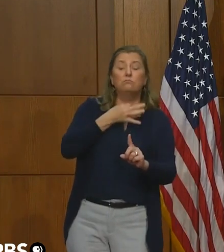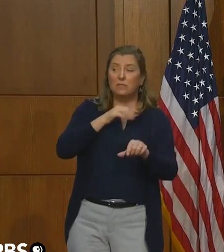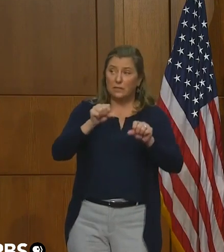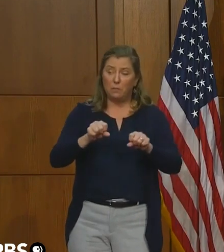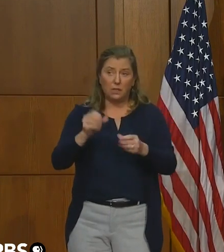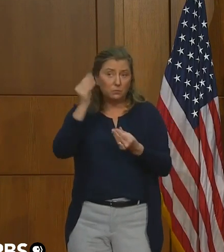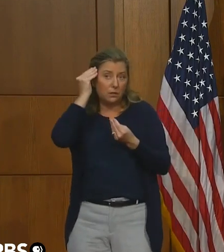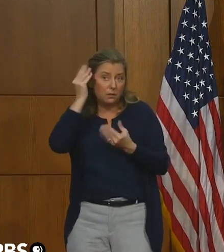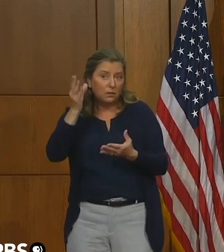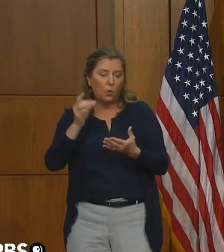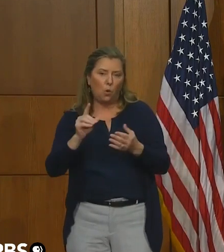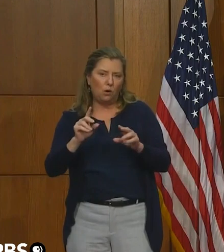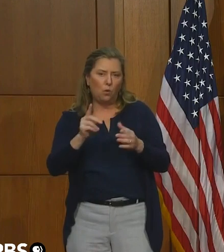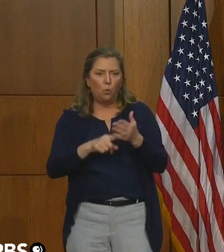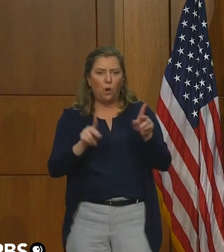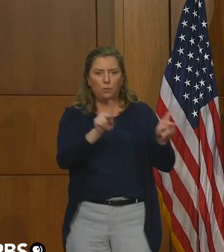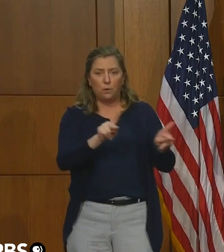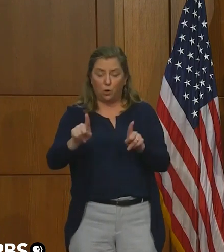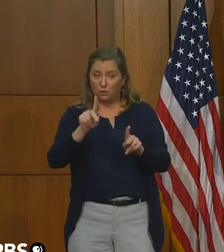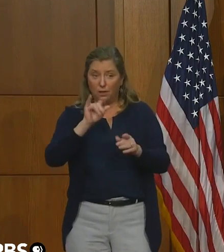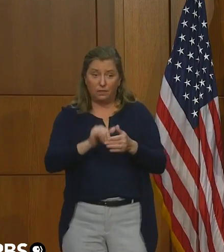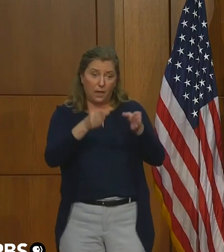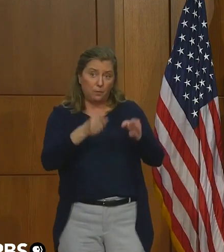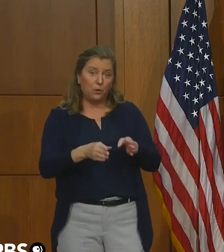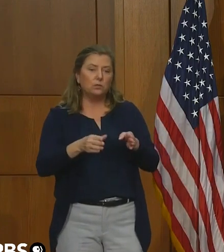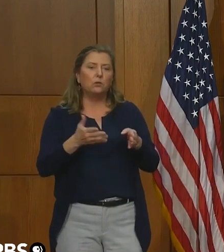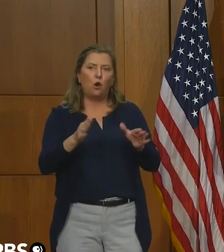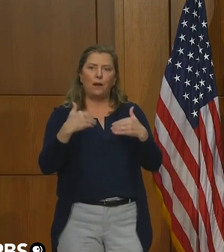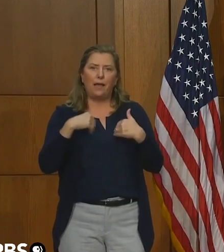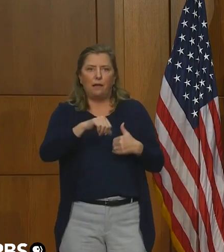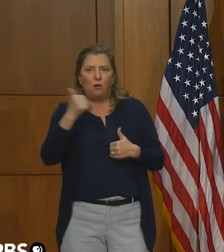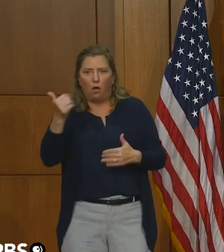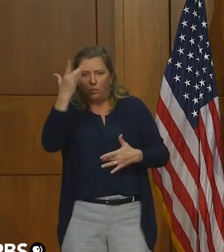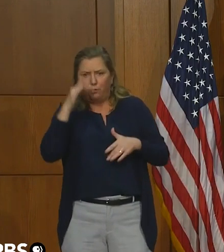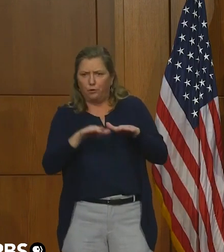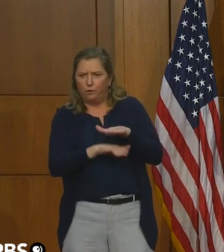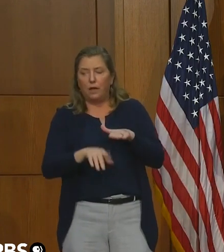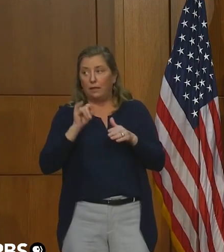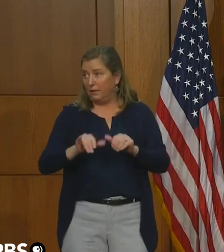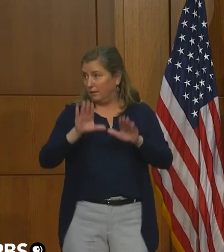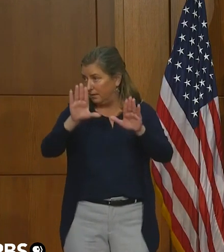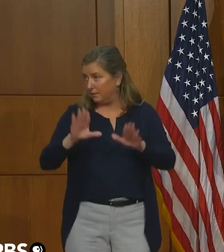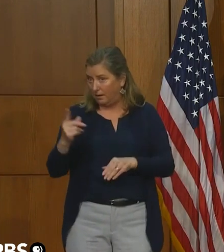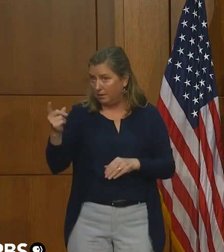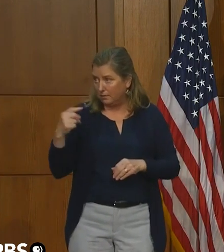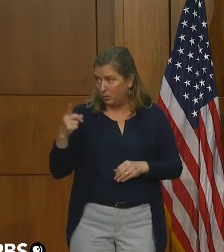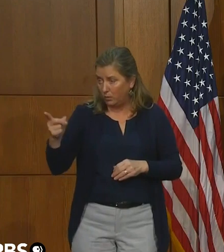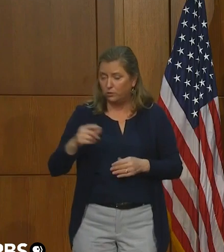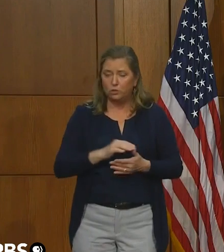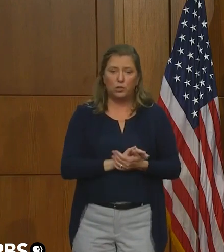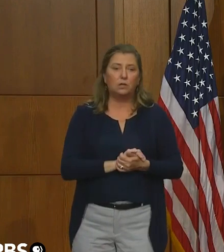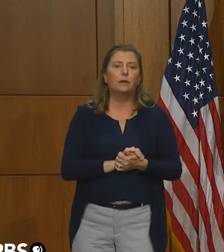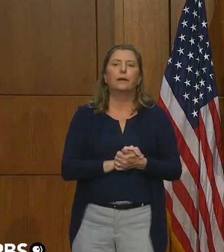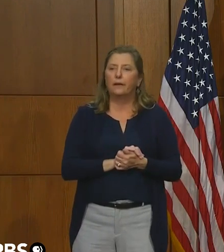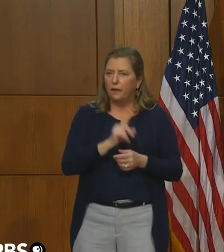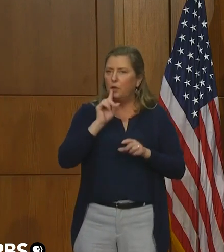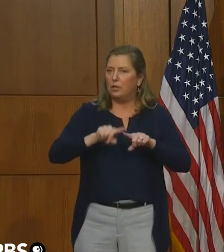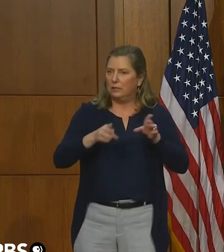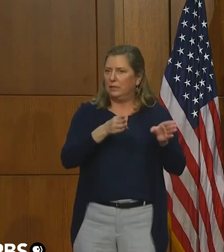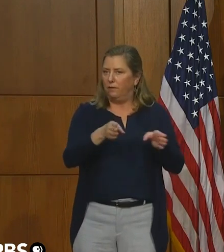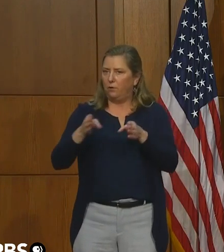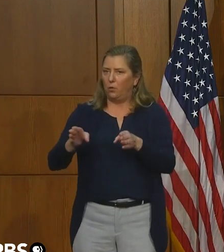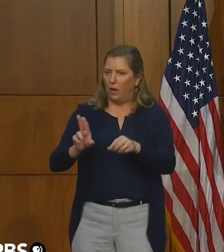to report what proportion of those deaths are in individuals that have underlying health conditions? I think it's an excellent question. There's different methods